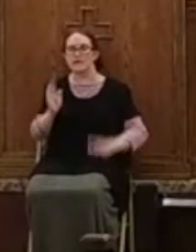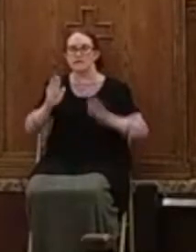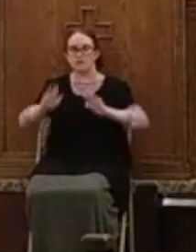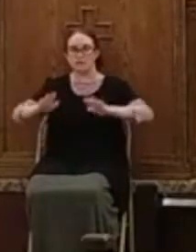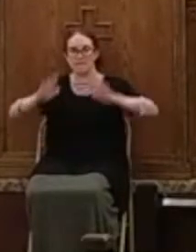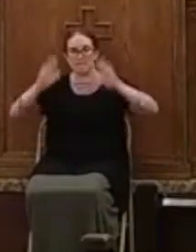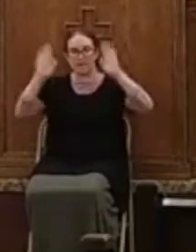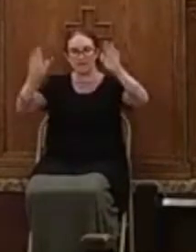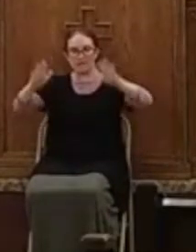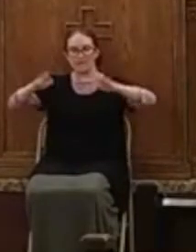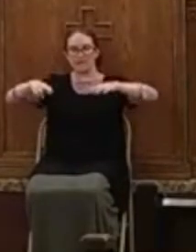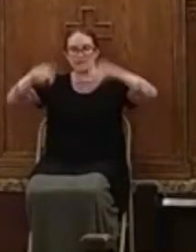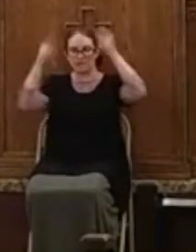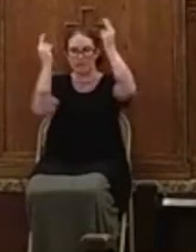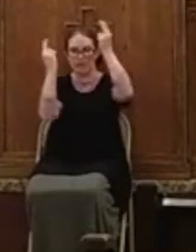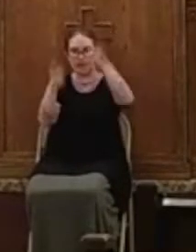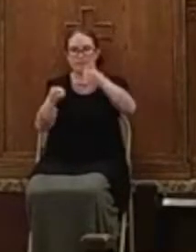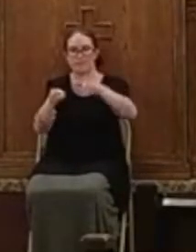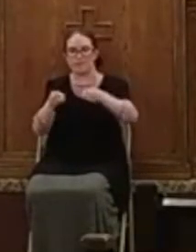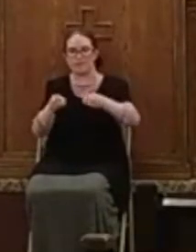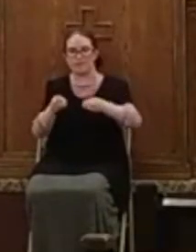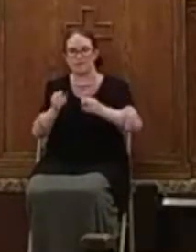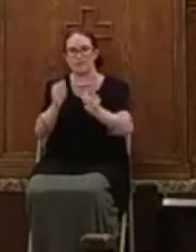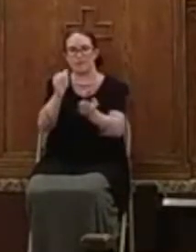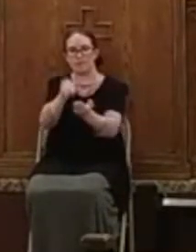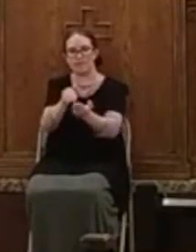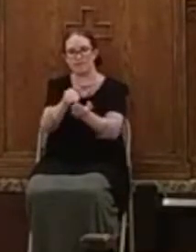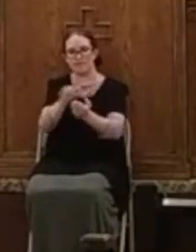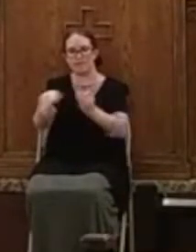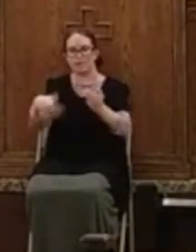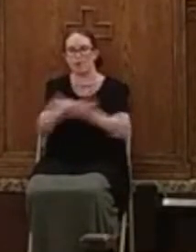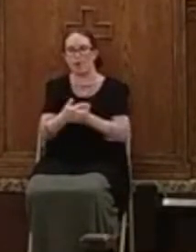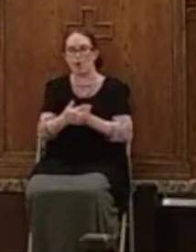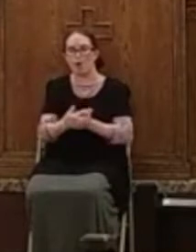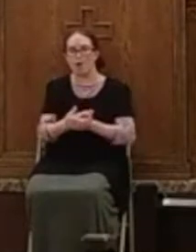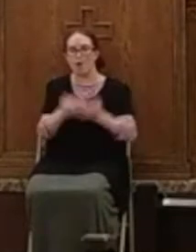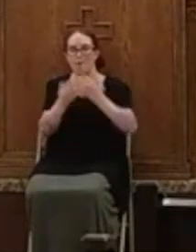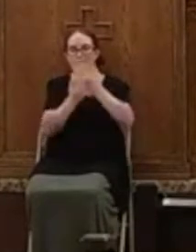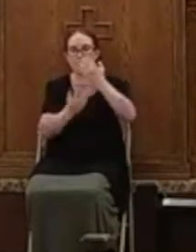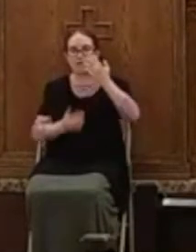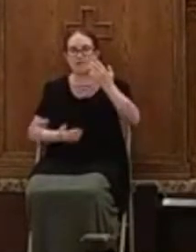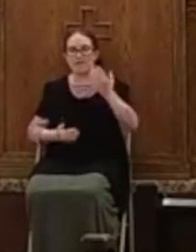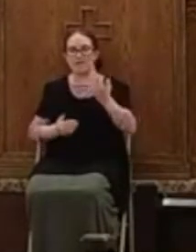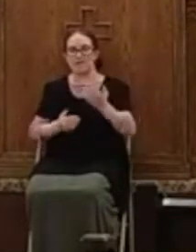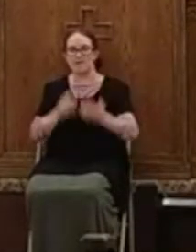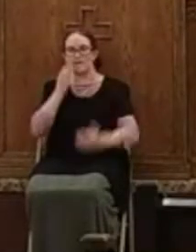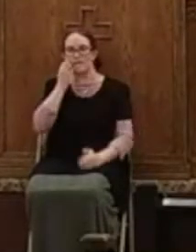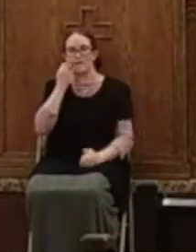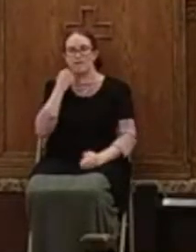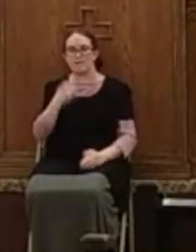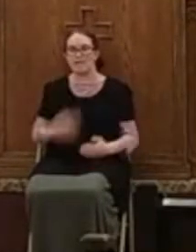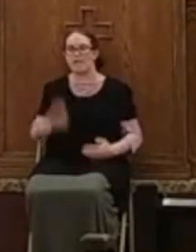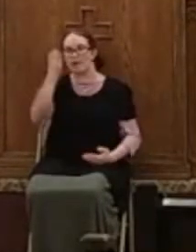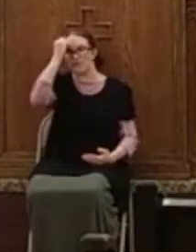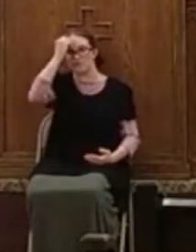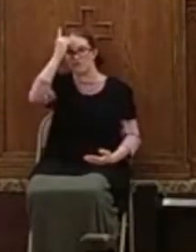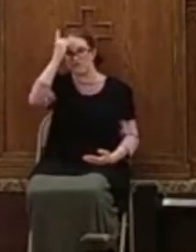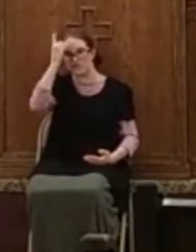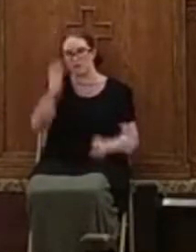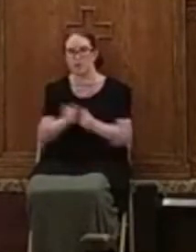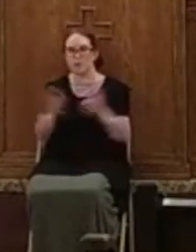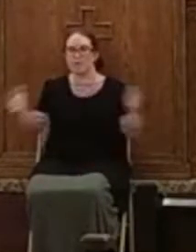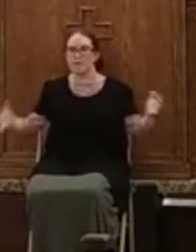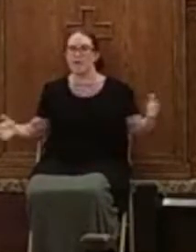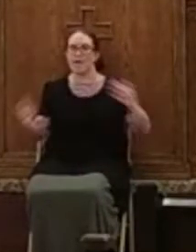tremendous is about to happen in the midst of all the blood. And if you've got to understand that without